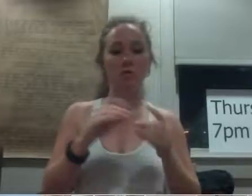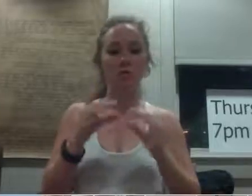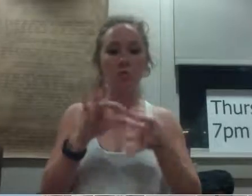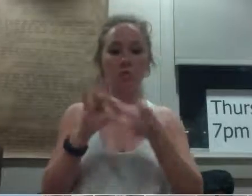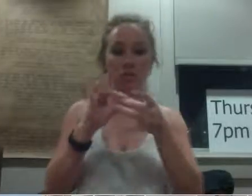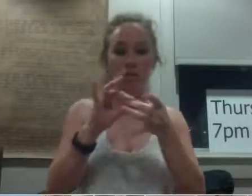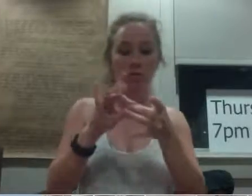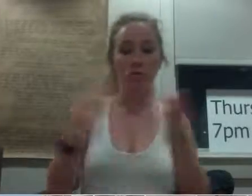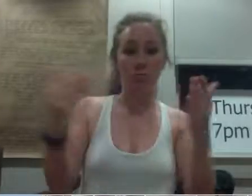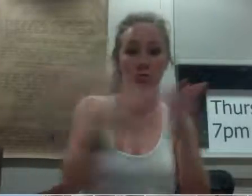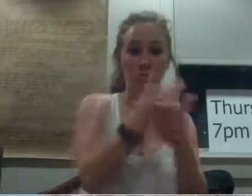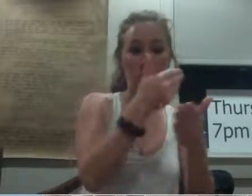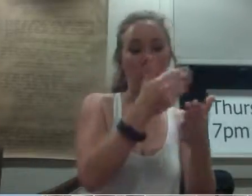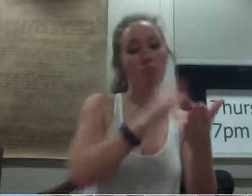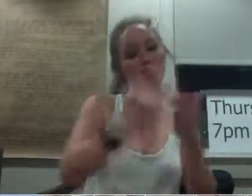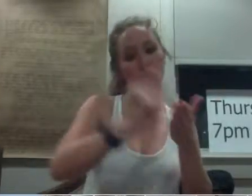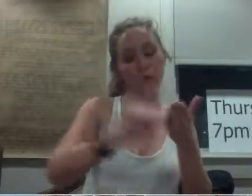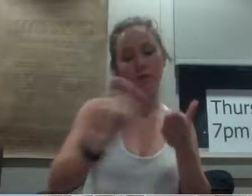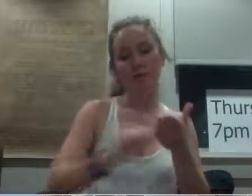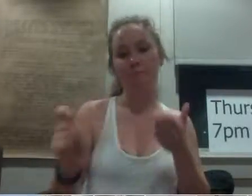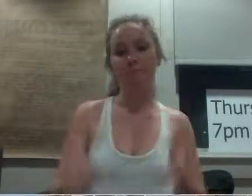From African stories, became new